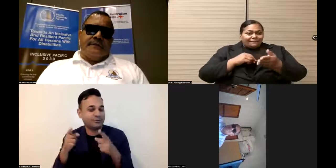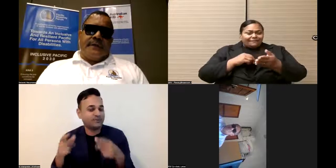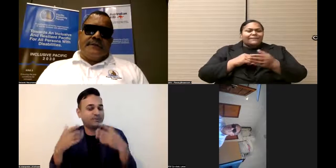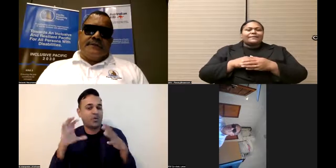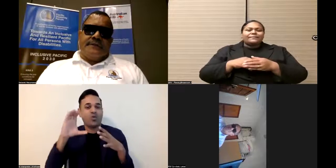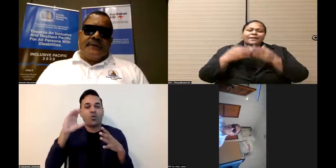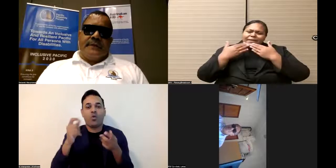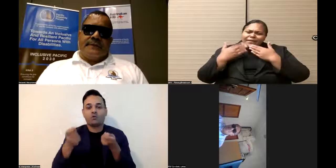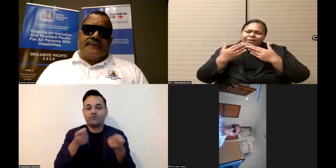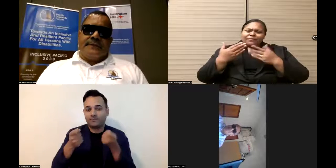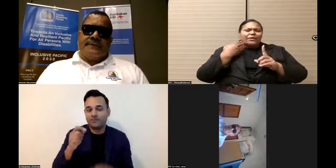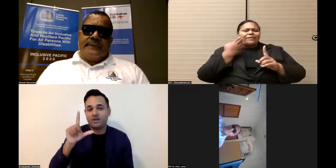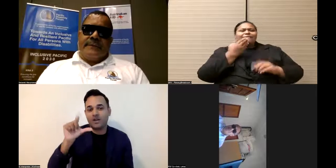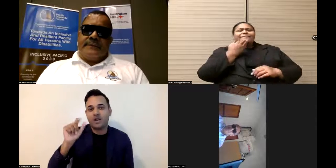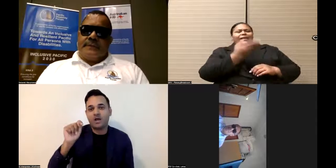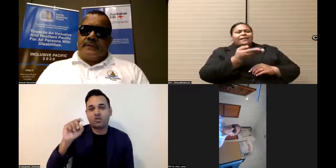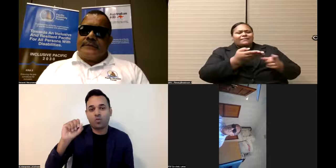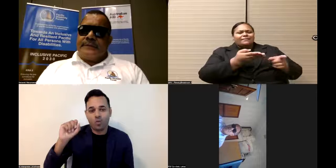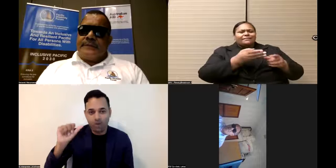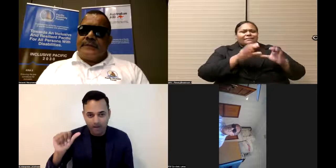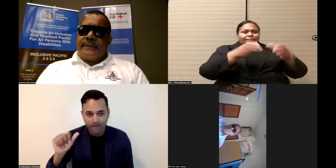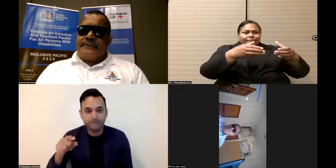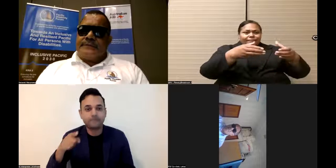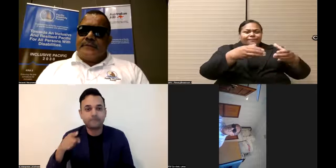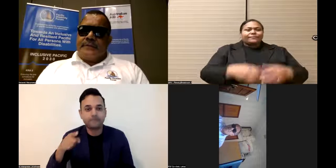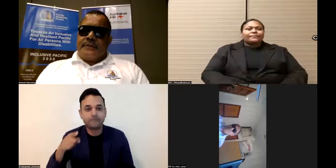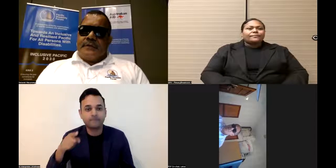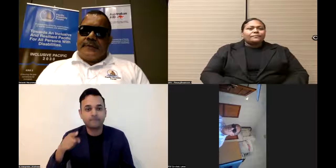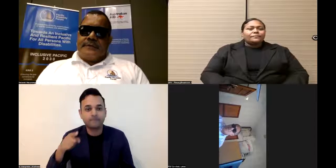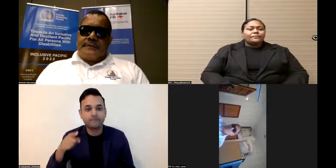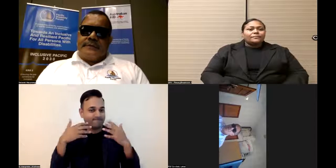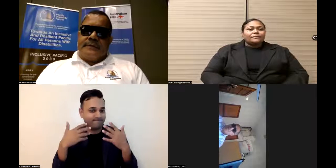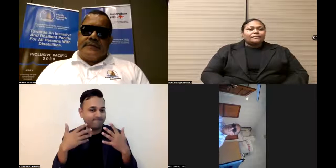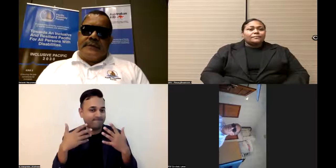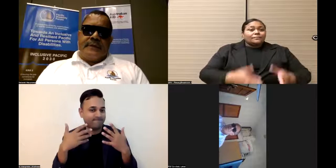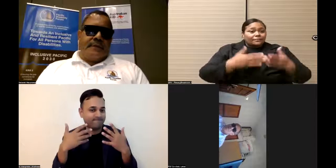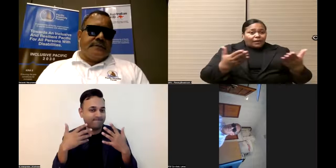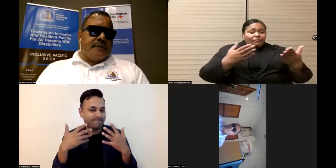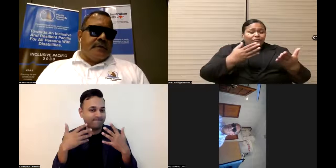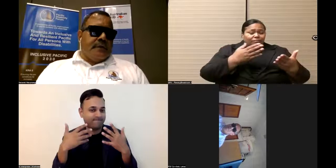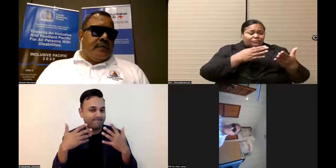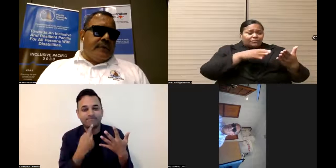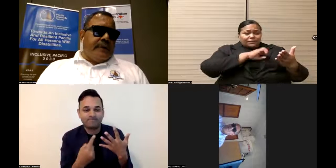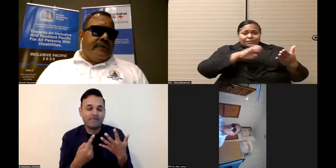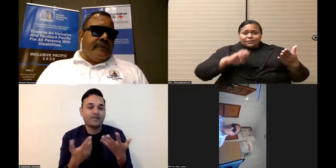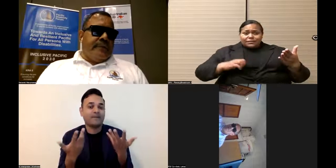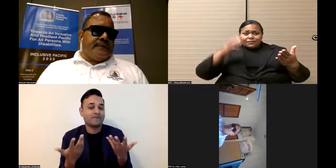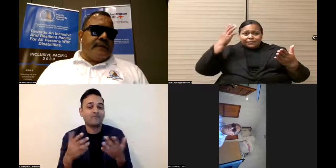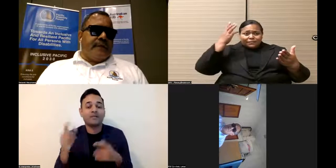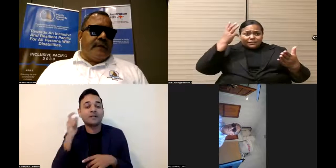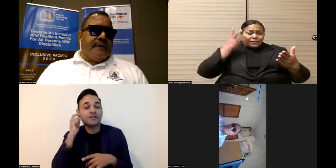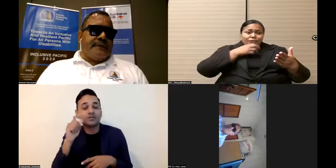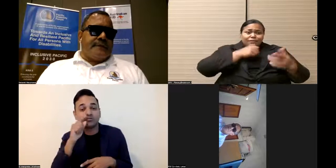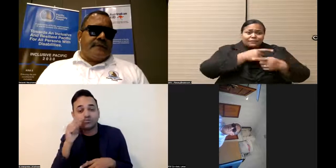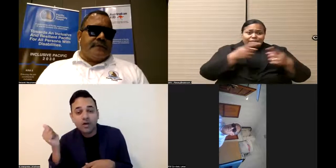Surprisingly, Excellencies, ladies and gentlemen, distinguished participants, and brothers and sisters with disabilities, we are about